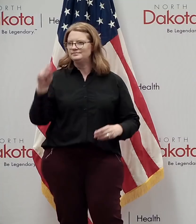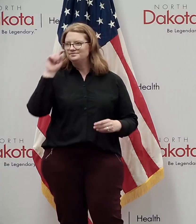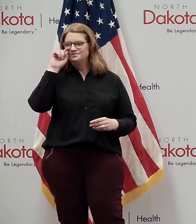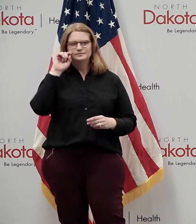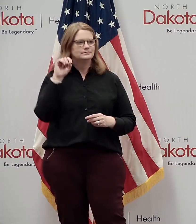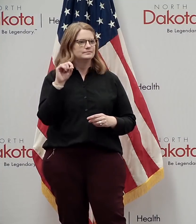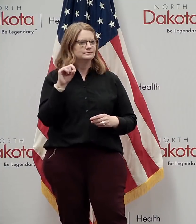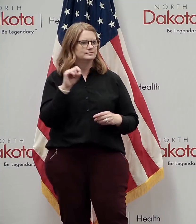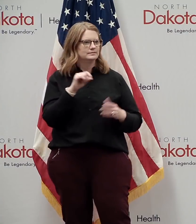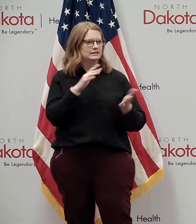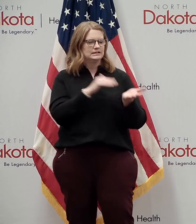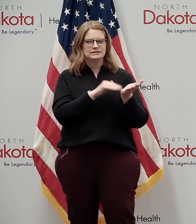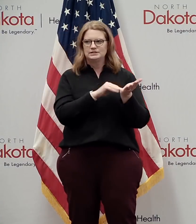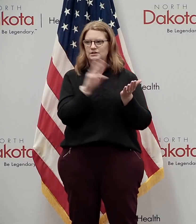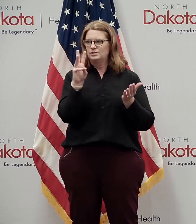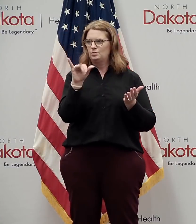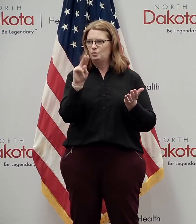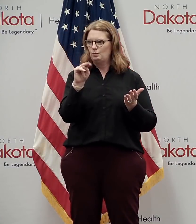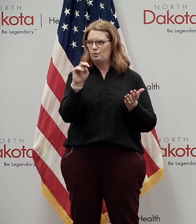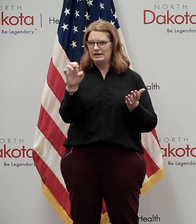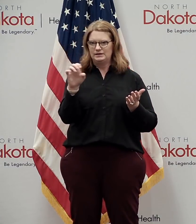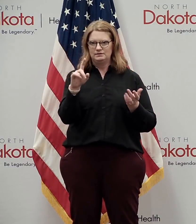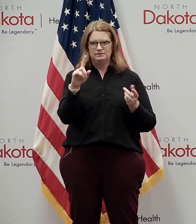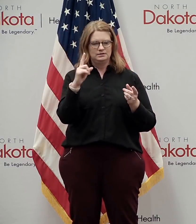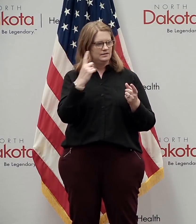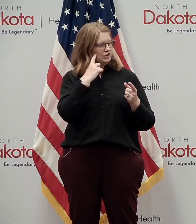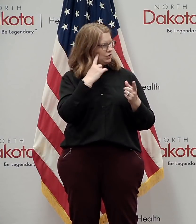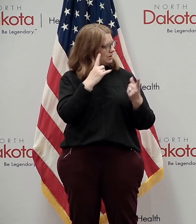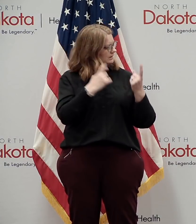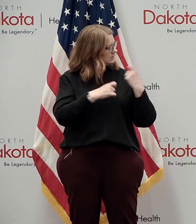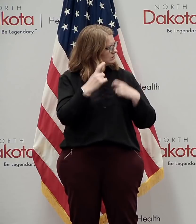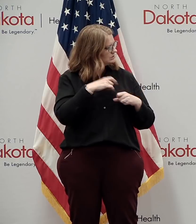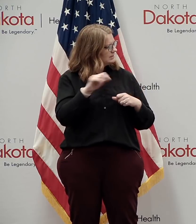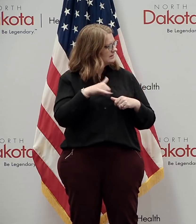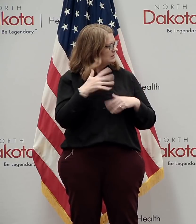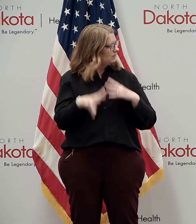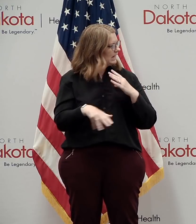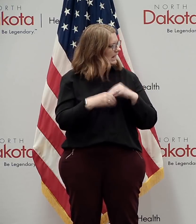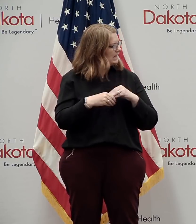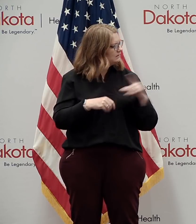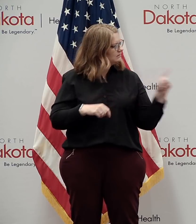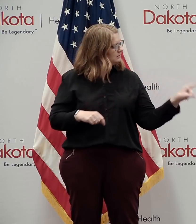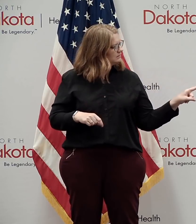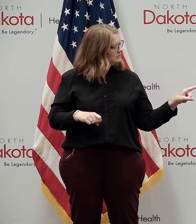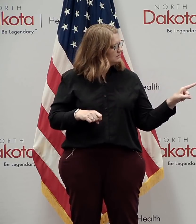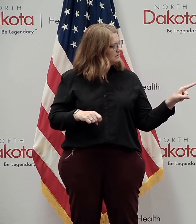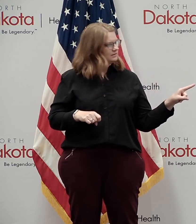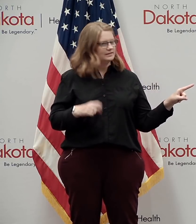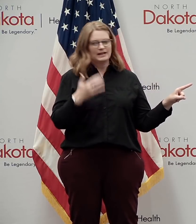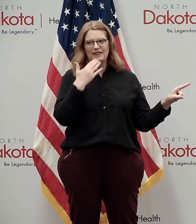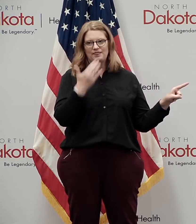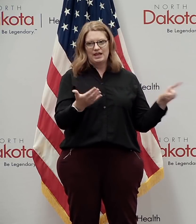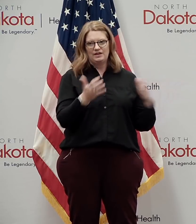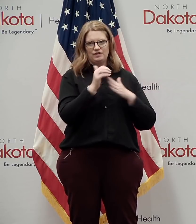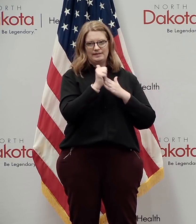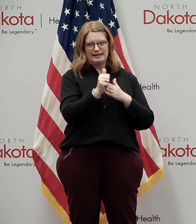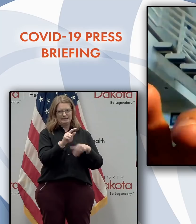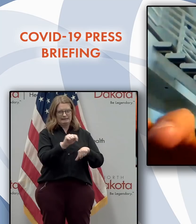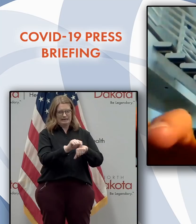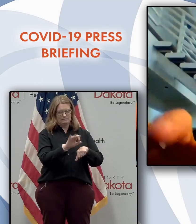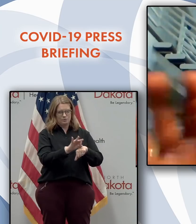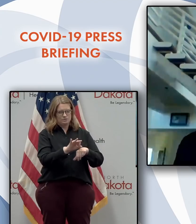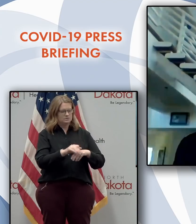I would give Dr. Wynne an opportunity to, if you heard all those questions, anything you'd like to add on reopening, Dr. Wynne? And thank you for leading the task force.